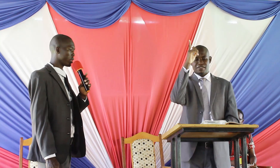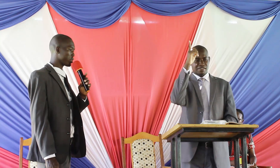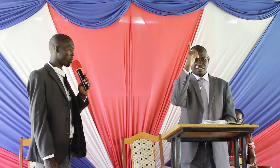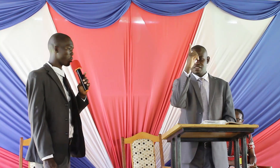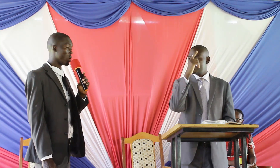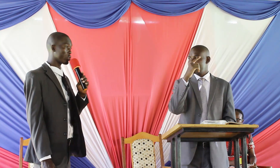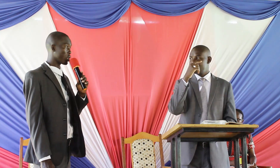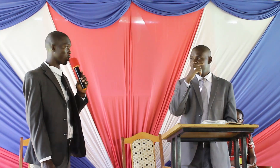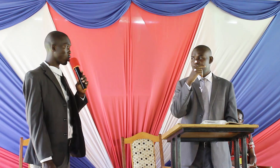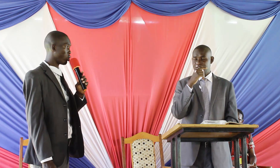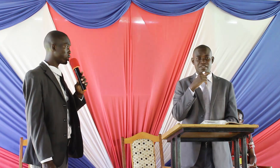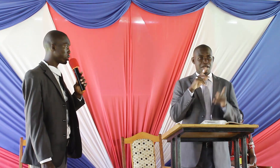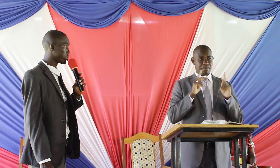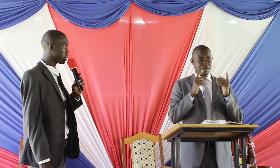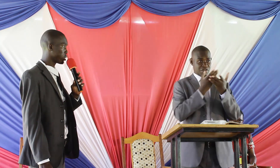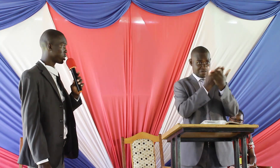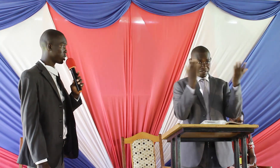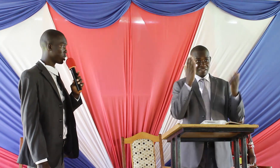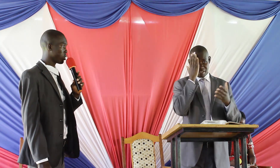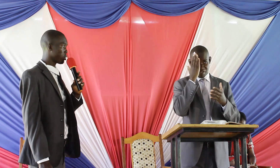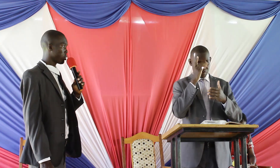And again, this time I want to thank God,